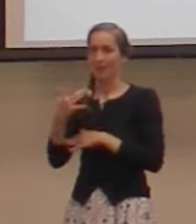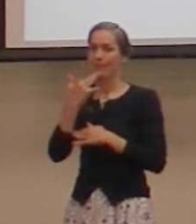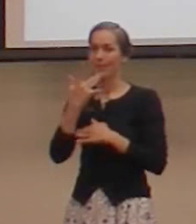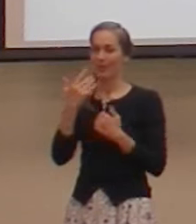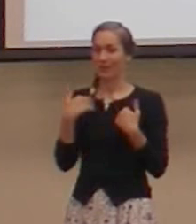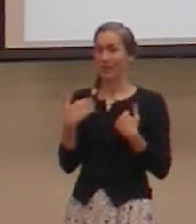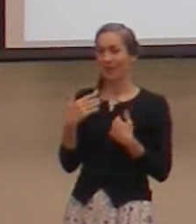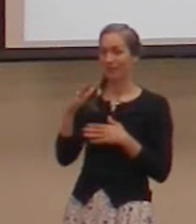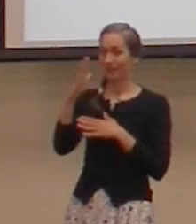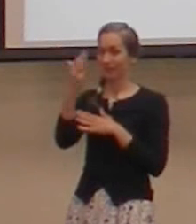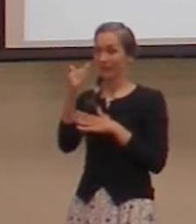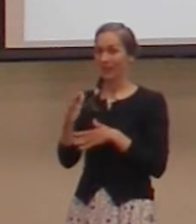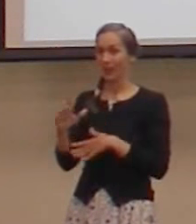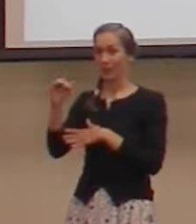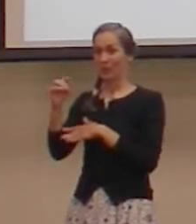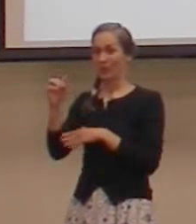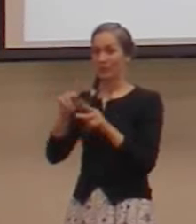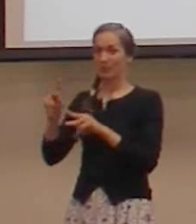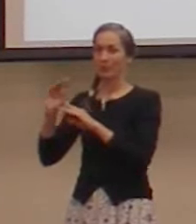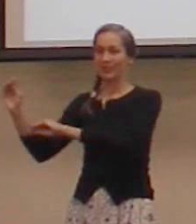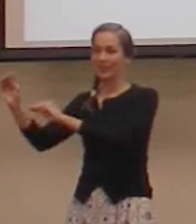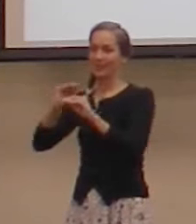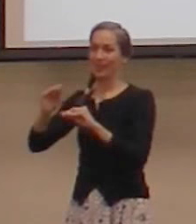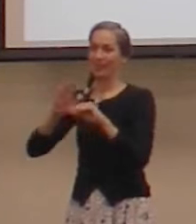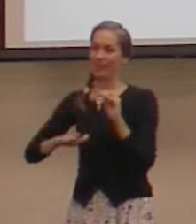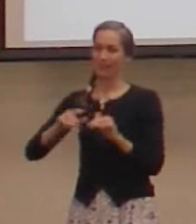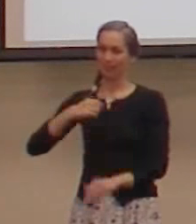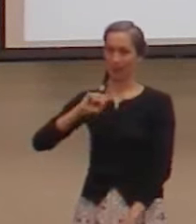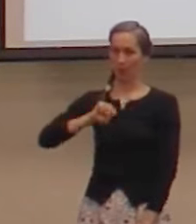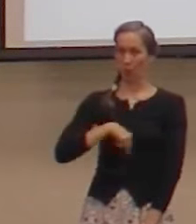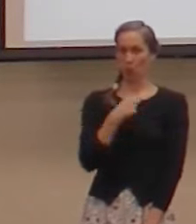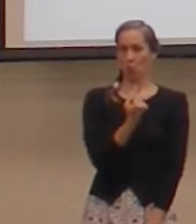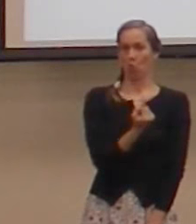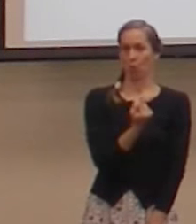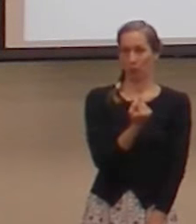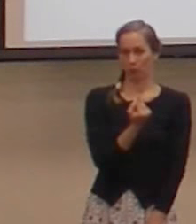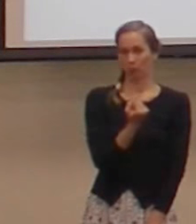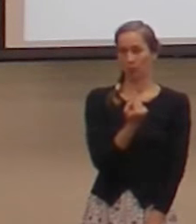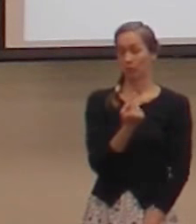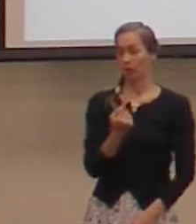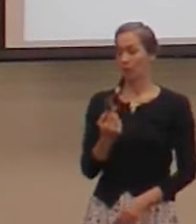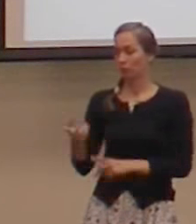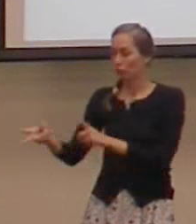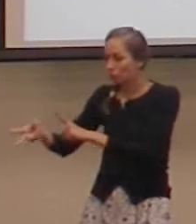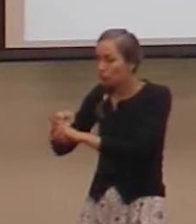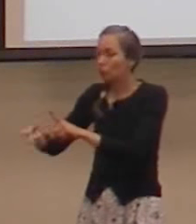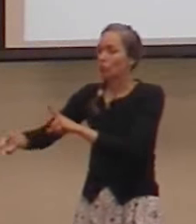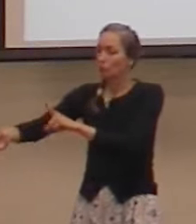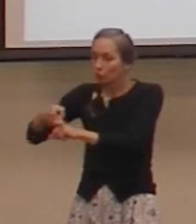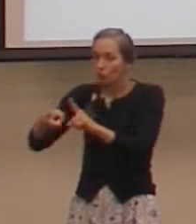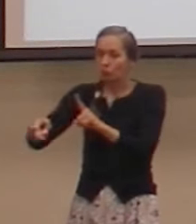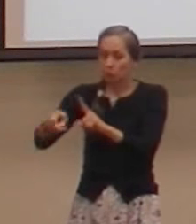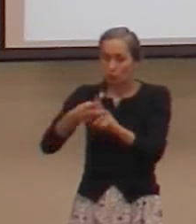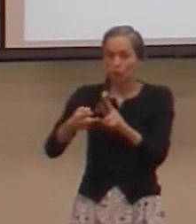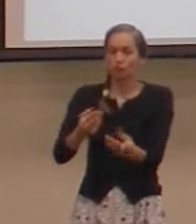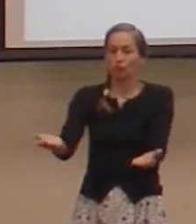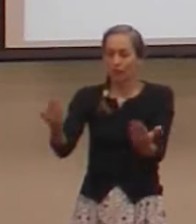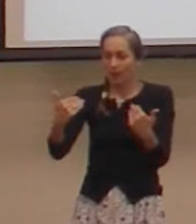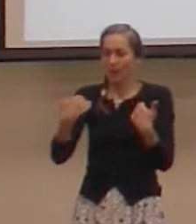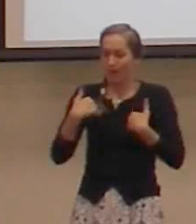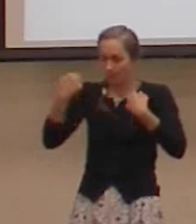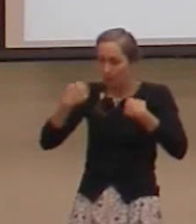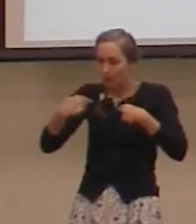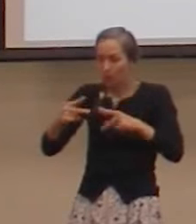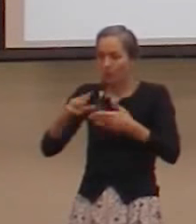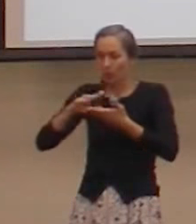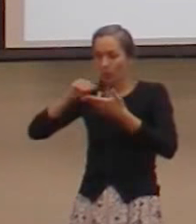people sharing the gospel than just me by myself. And so recruiting people and getting people to come and have the opportunity to